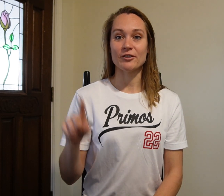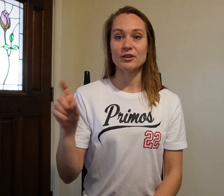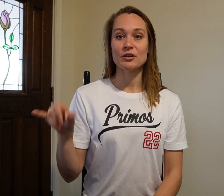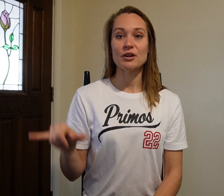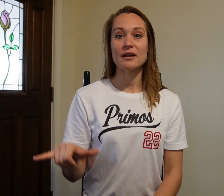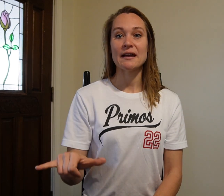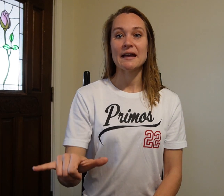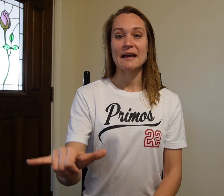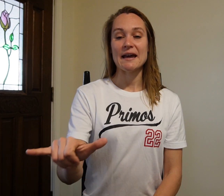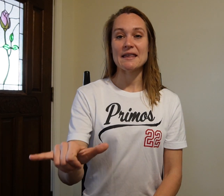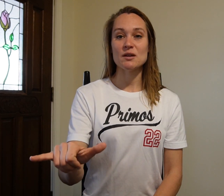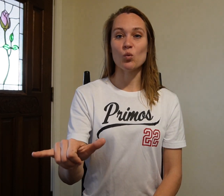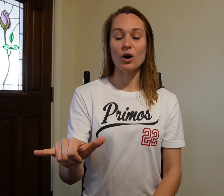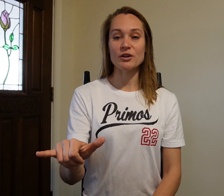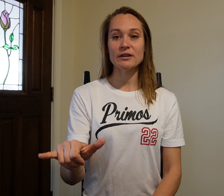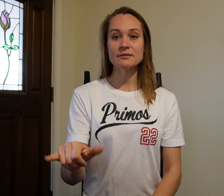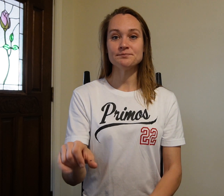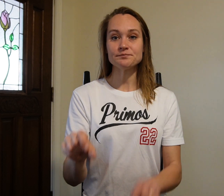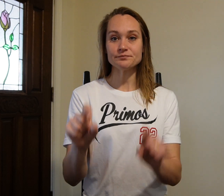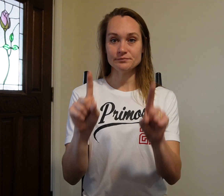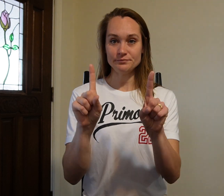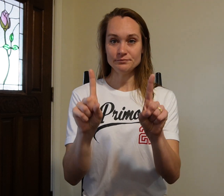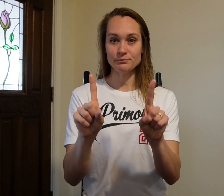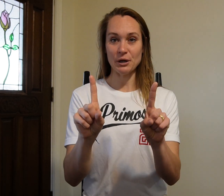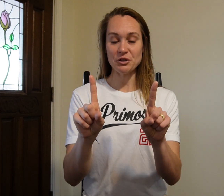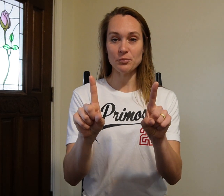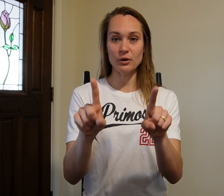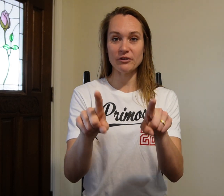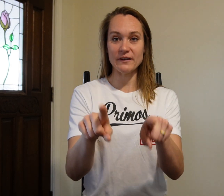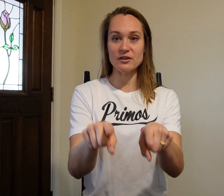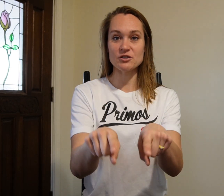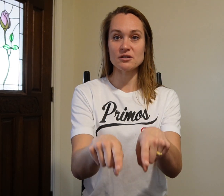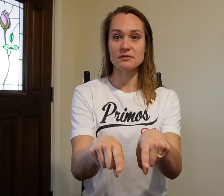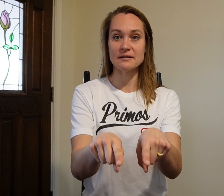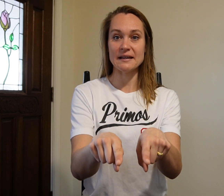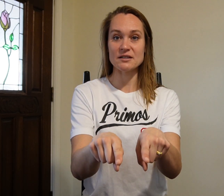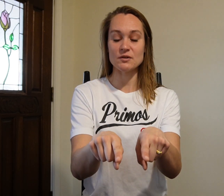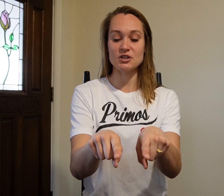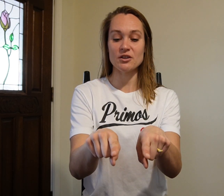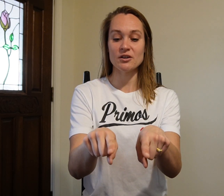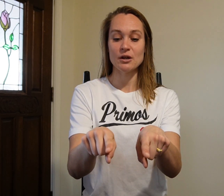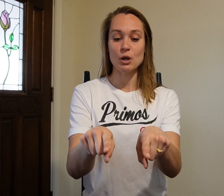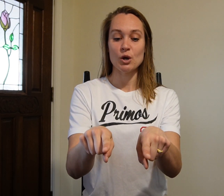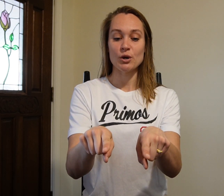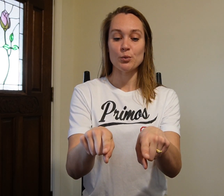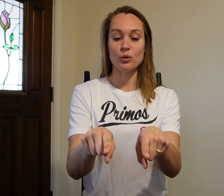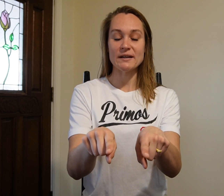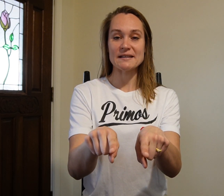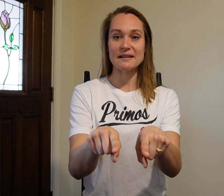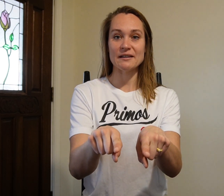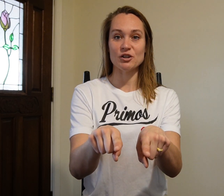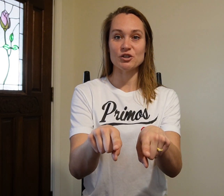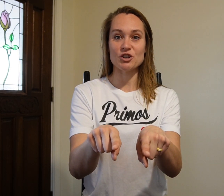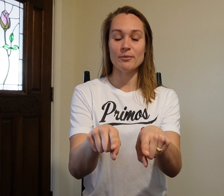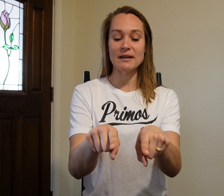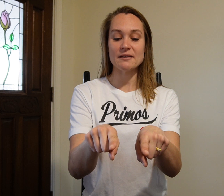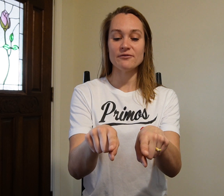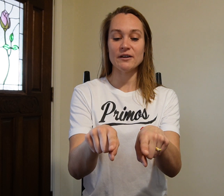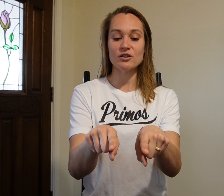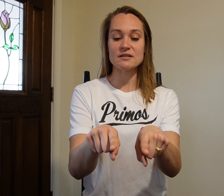ever. And then wandering, both your pointer fingers next to each other. One is gonna, your dominant finger is